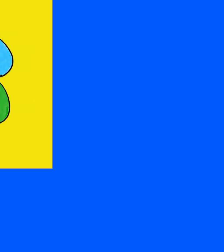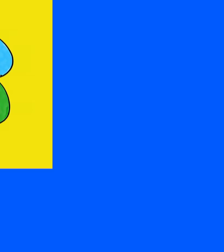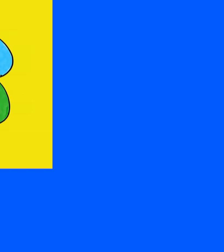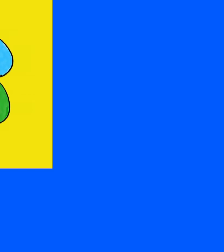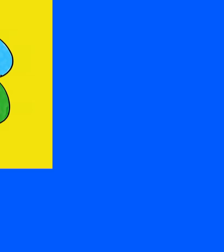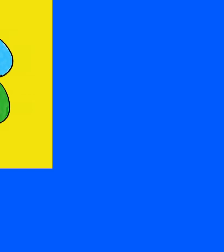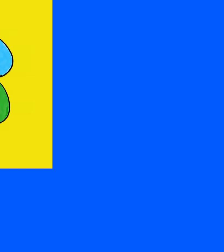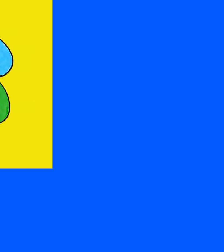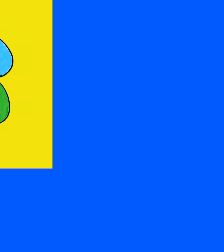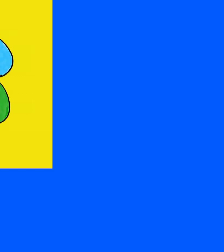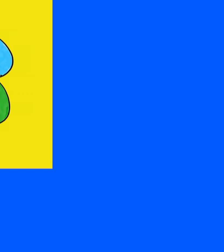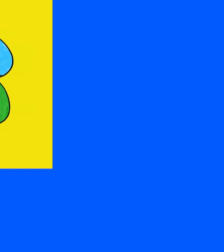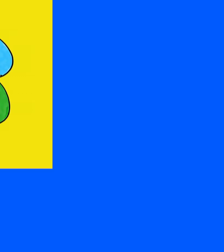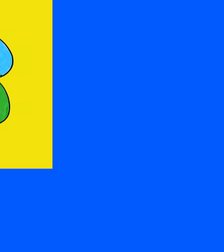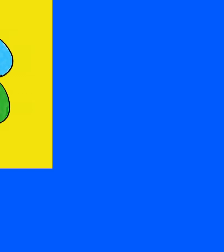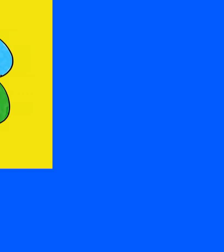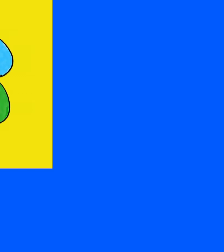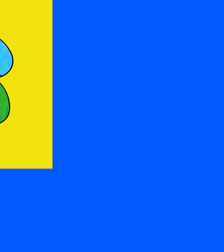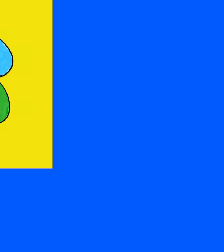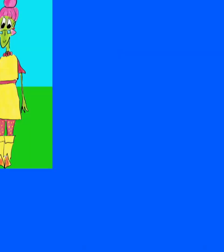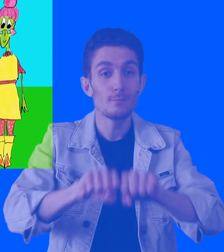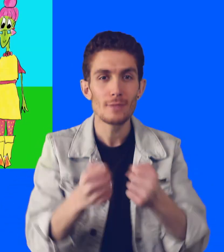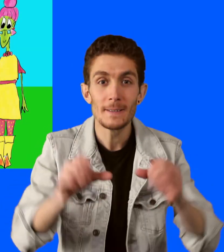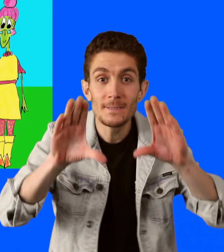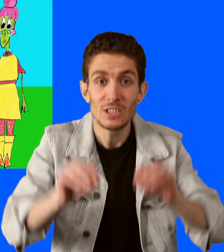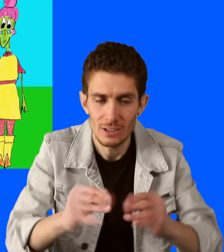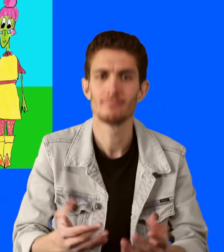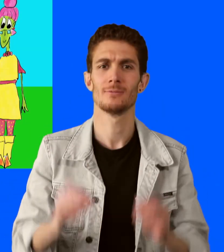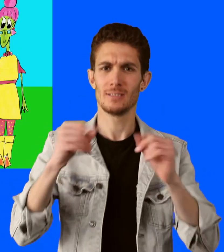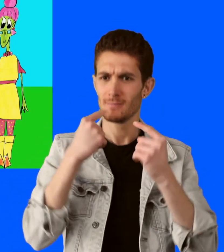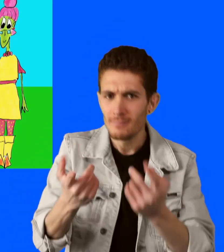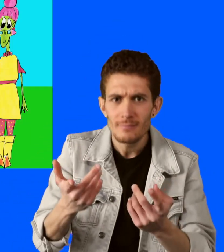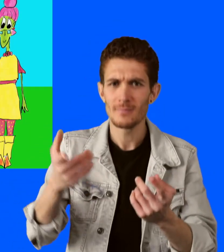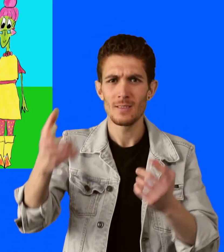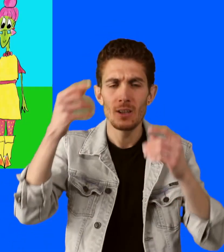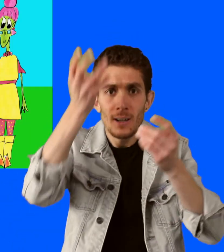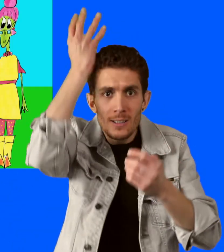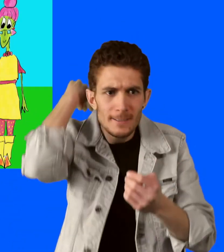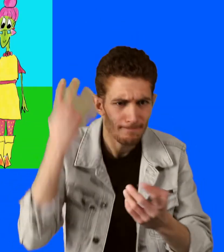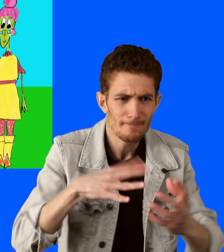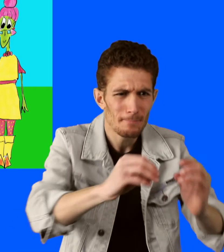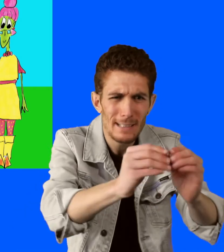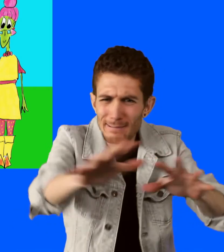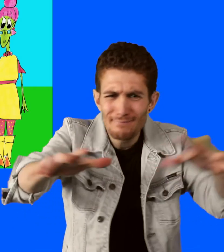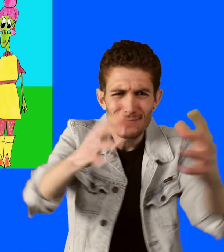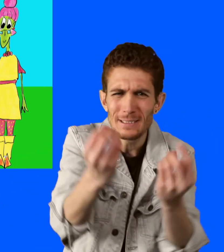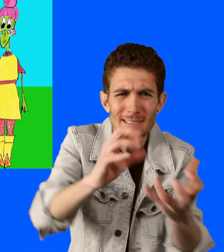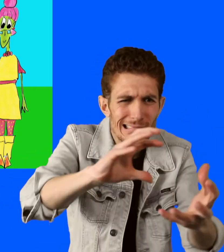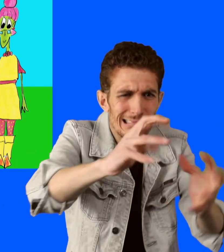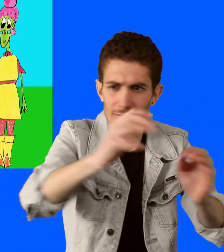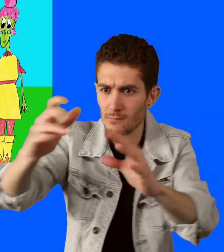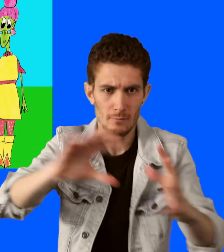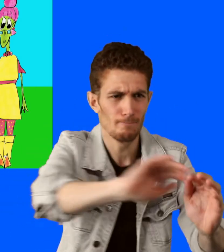obstacle course right through their break time after the break the teacher turned to hattie hedgehog right